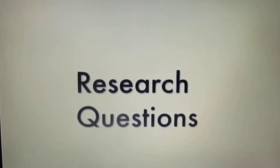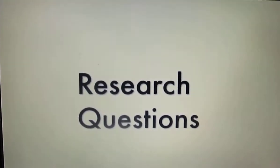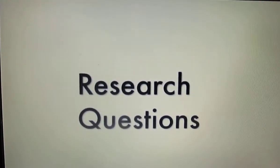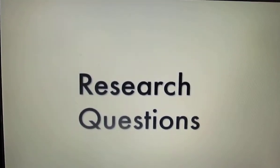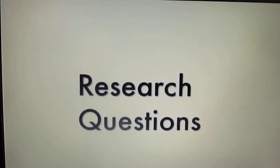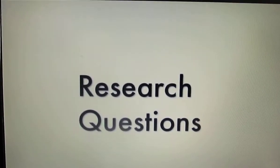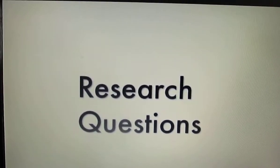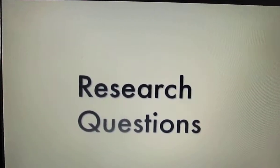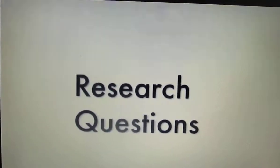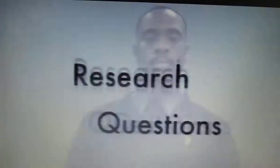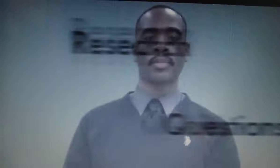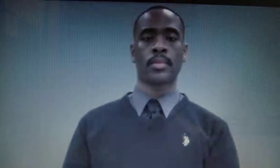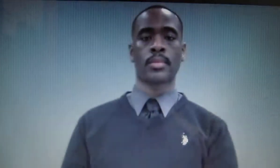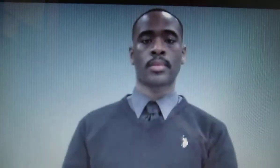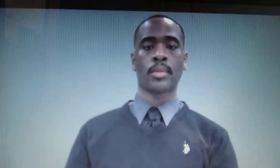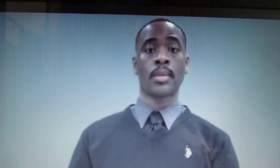We had a few research questions.